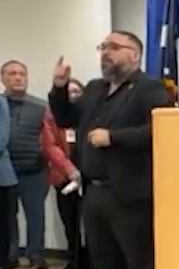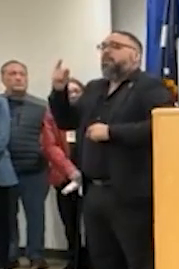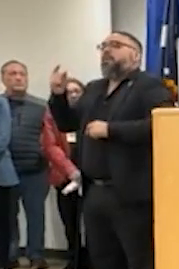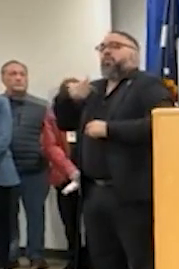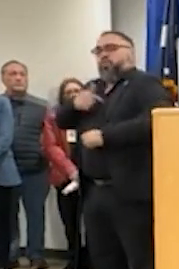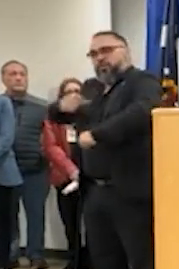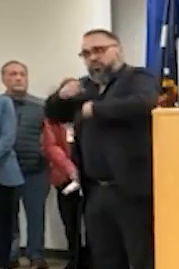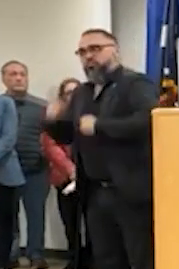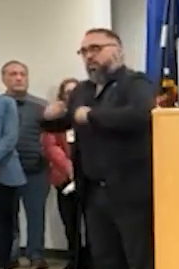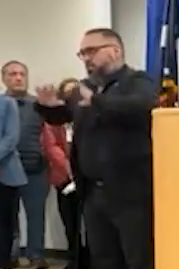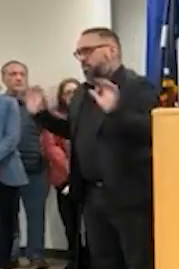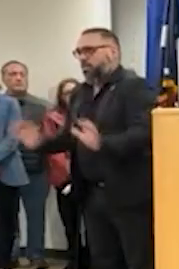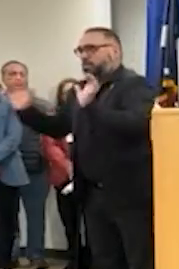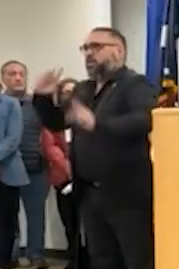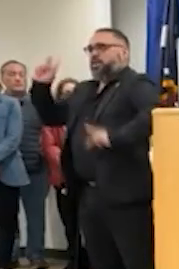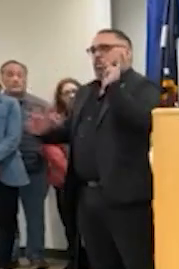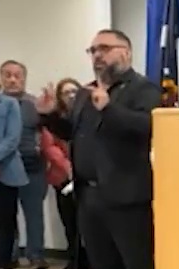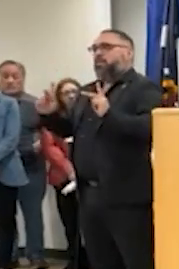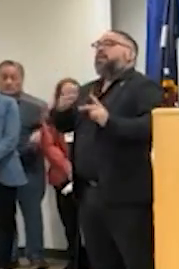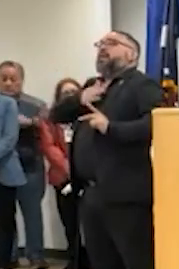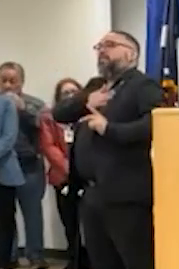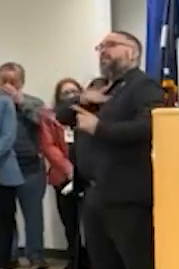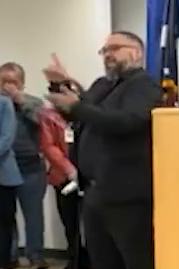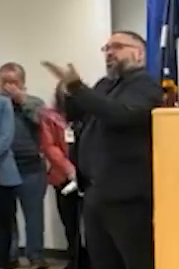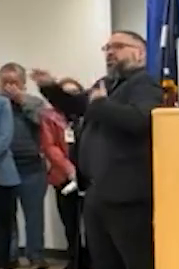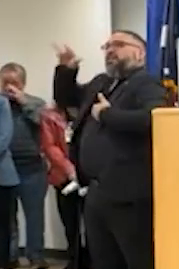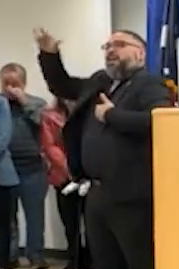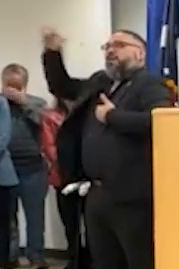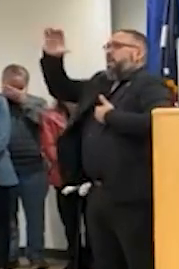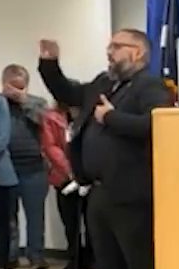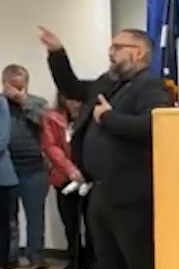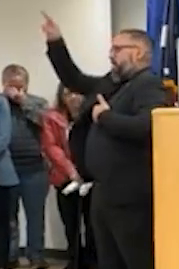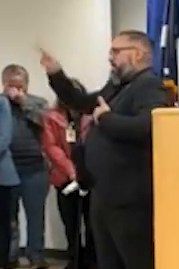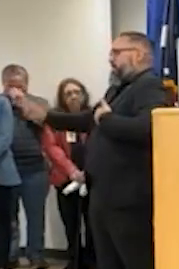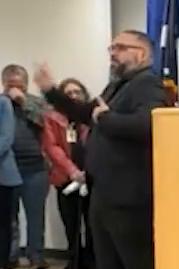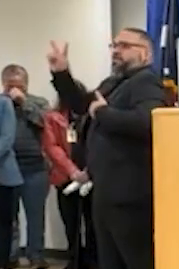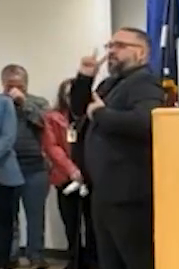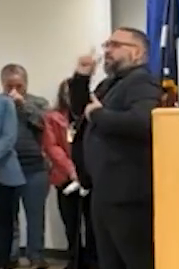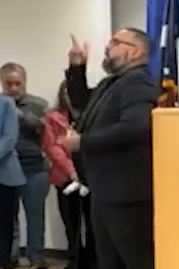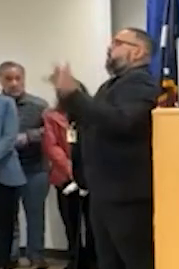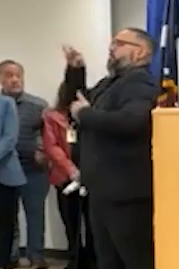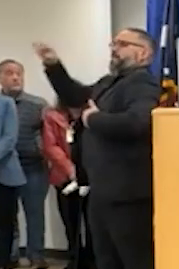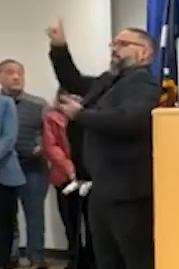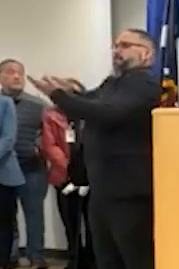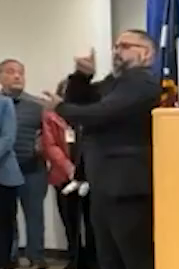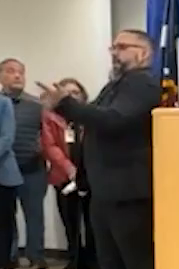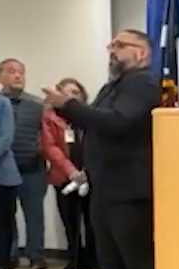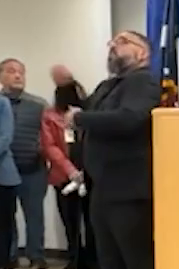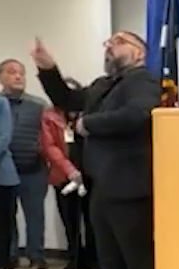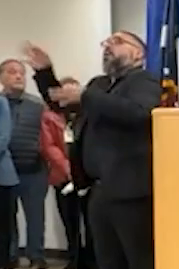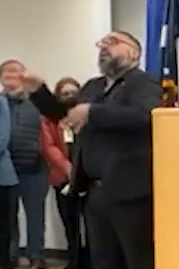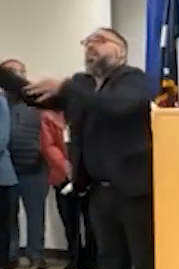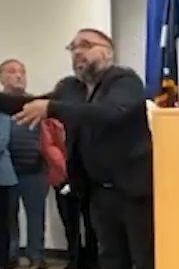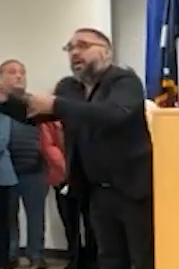enough to please stay in contact with your preferred carrier to ensure that you're looking at the number of cancellations and delays that are happening. So